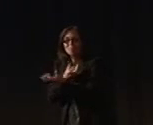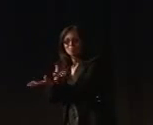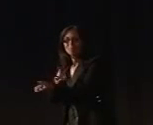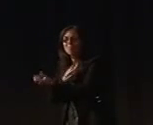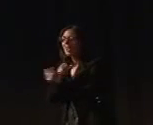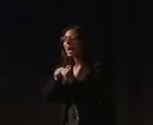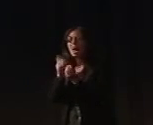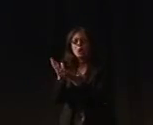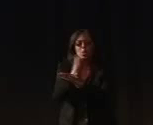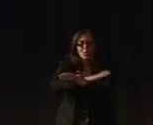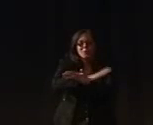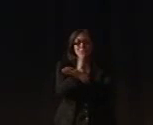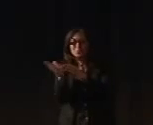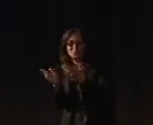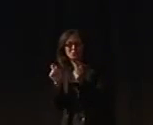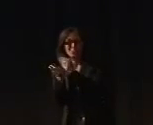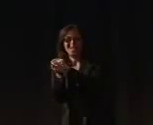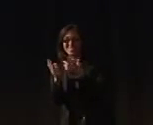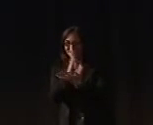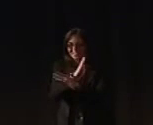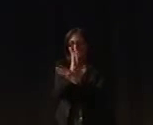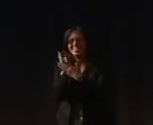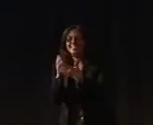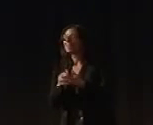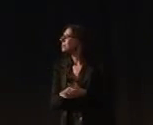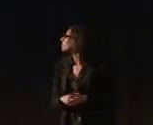speak. How do we compare? How do we make